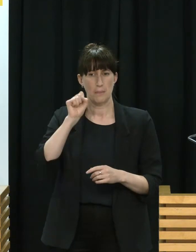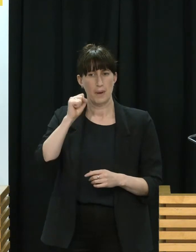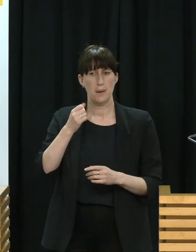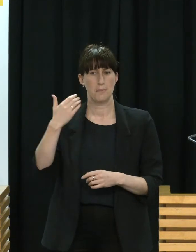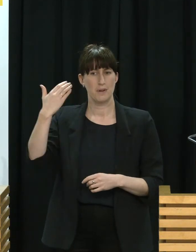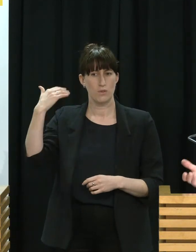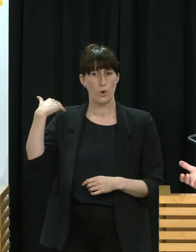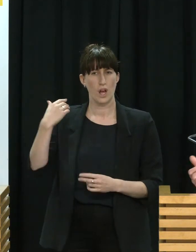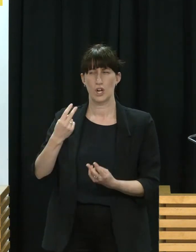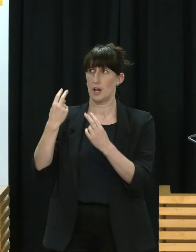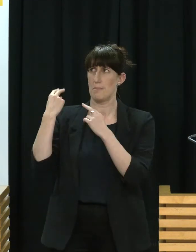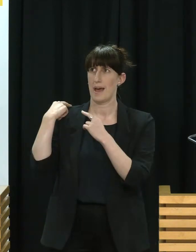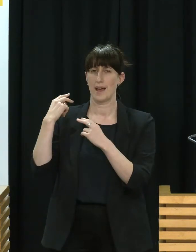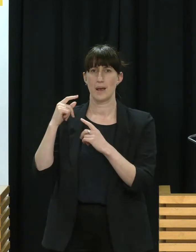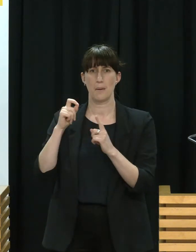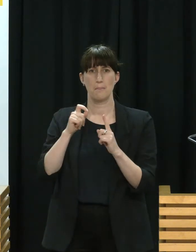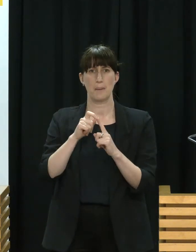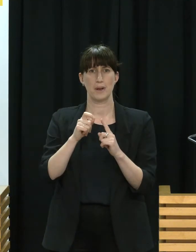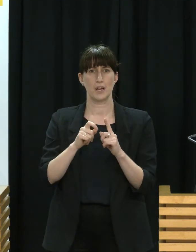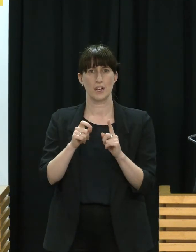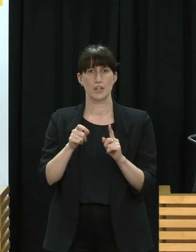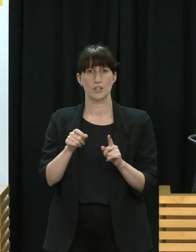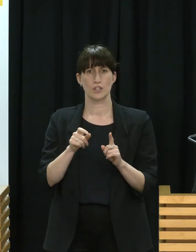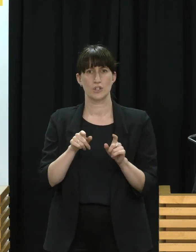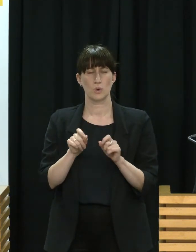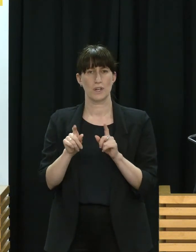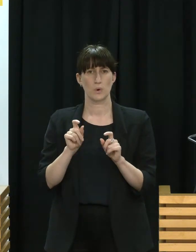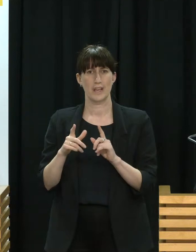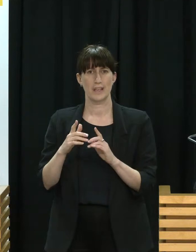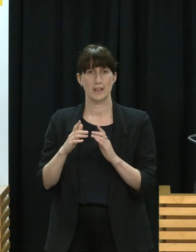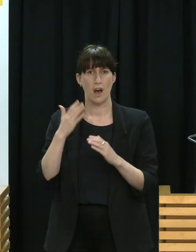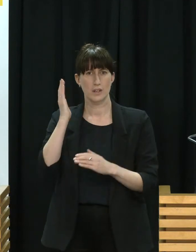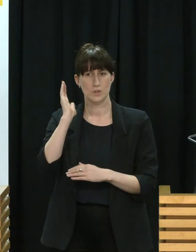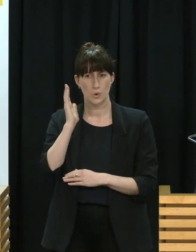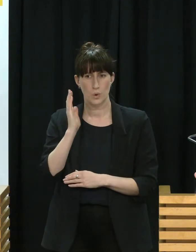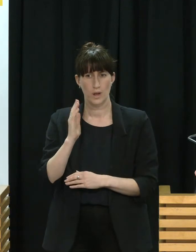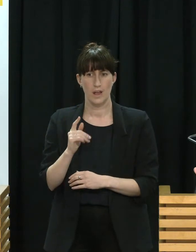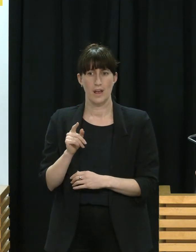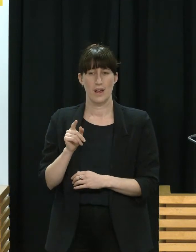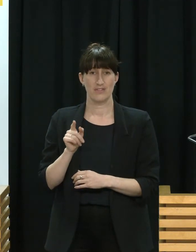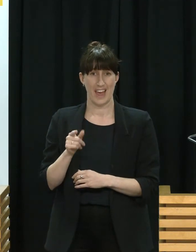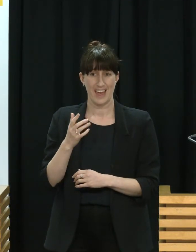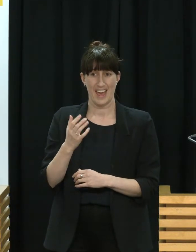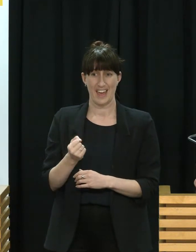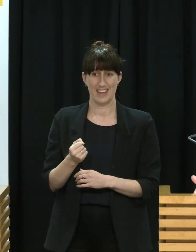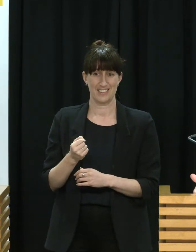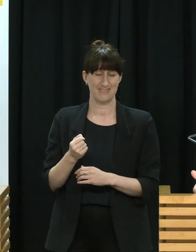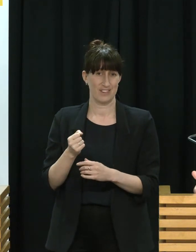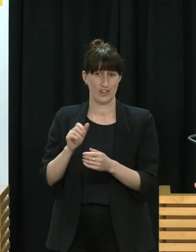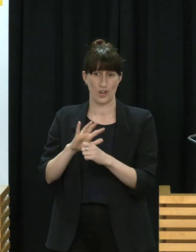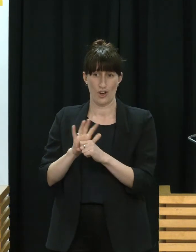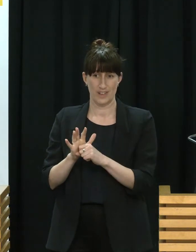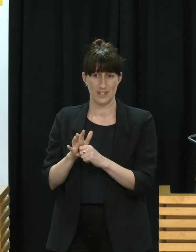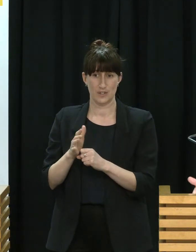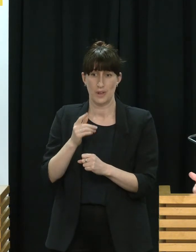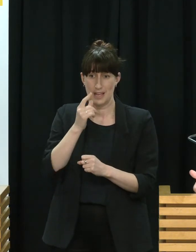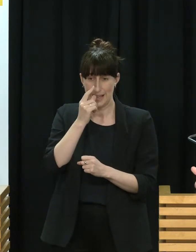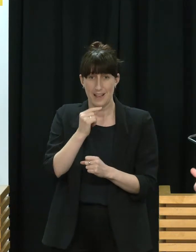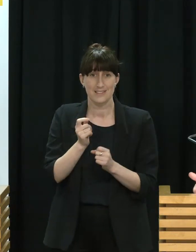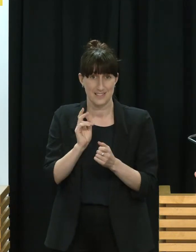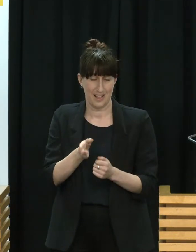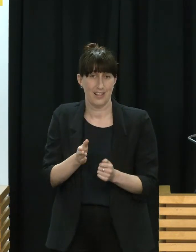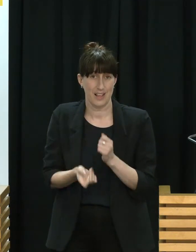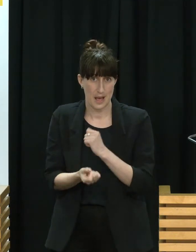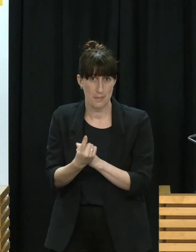a close contact in that whole school did return a positive test. So I would say we're not out of the woods and we need people to be tested. We need